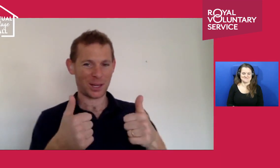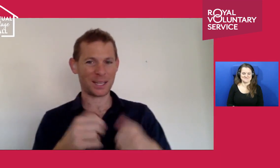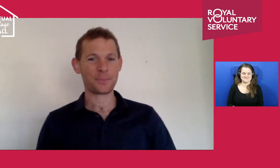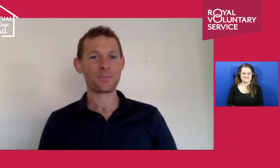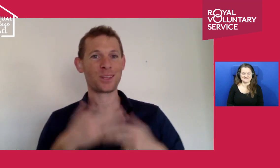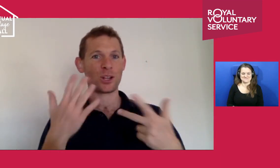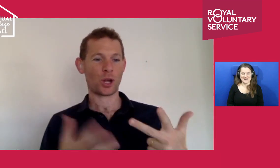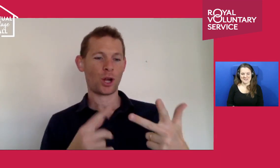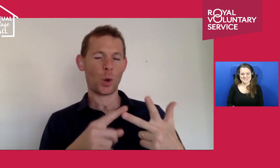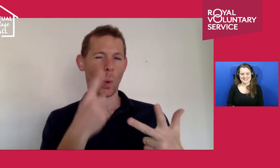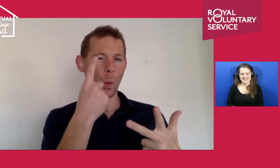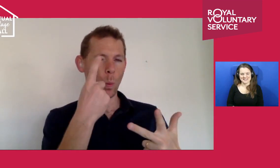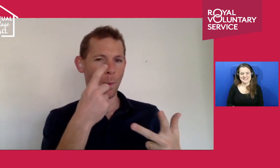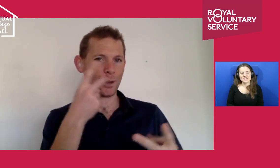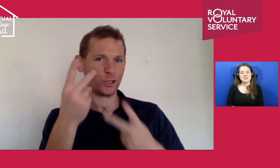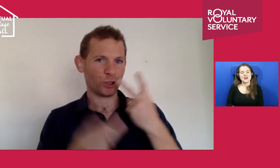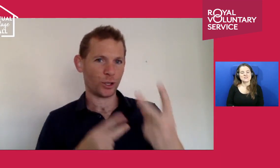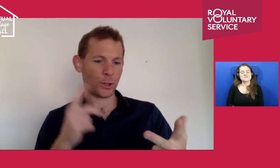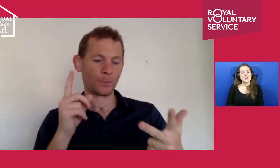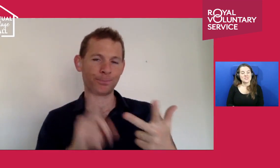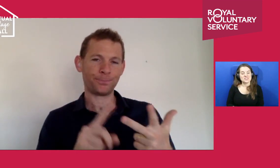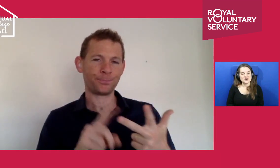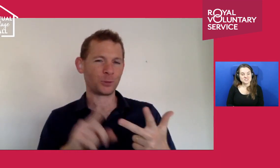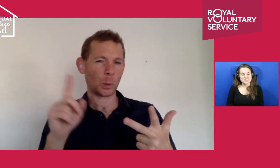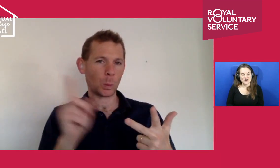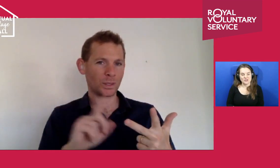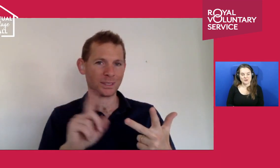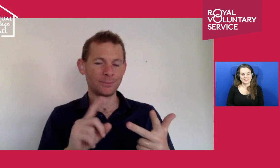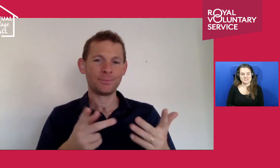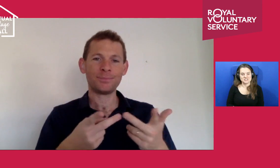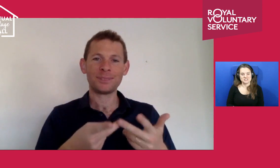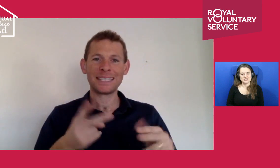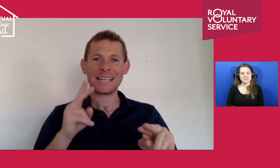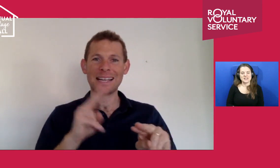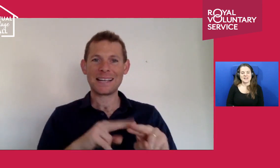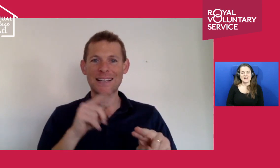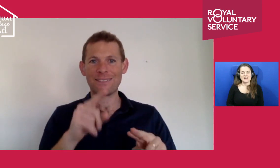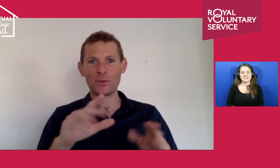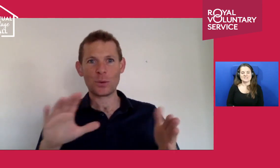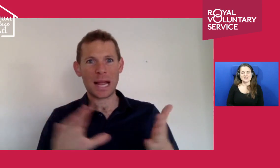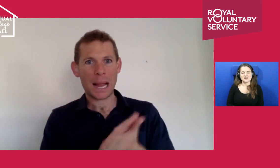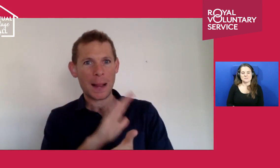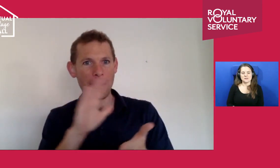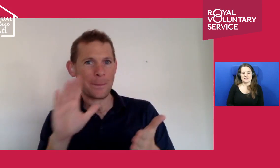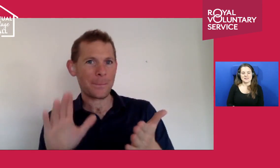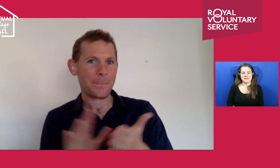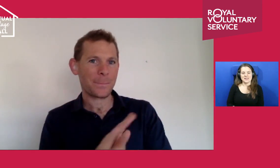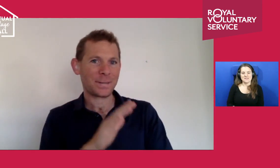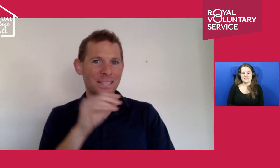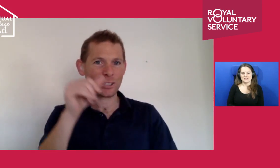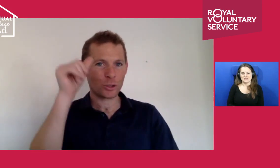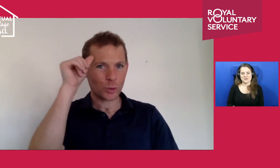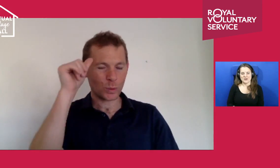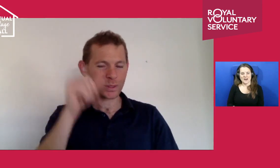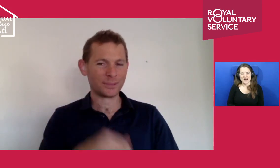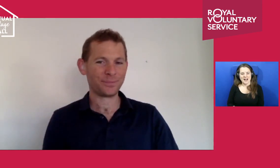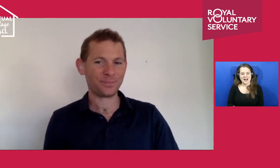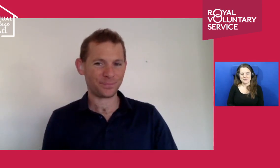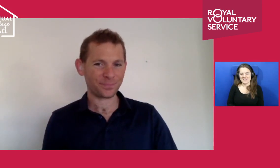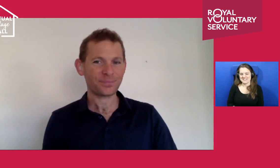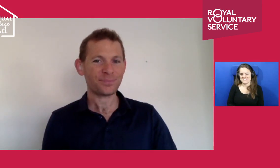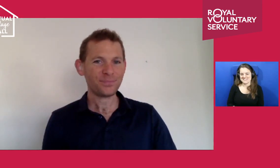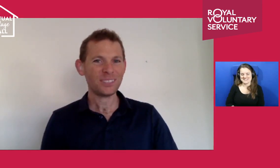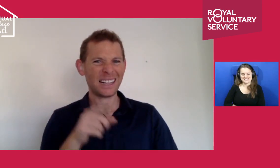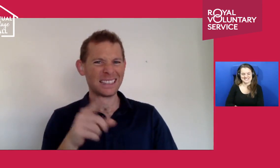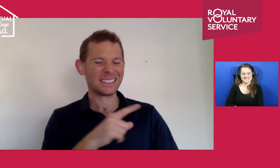Brilliant. Absolutely. Now, our third song that we're going to do is going to be If You Are